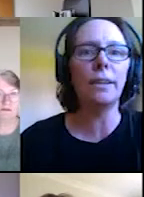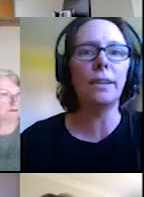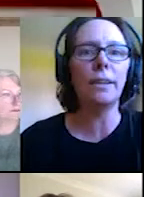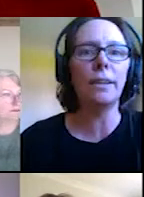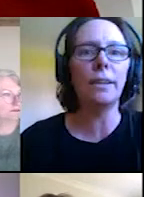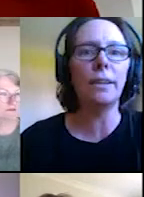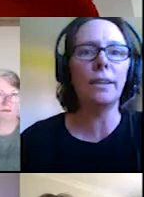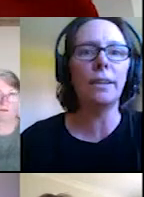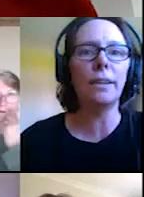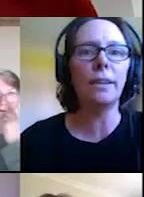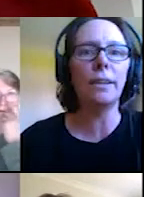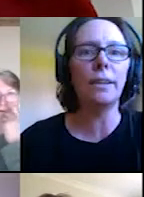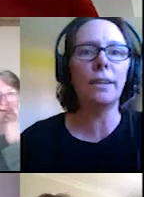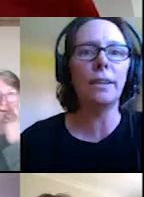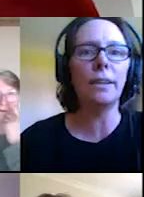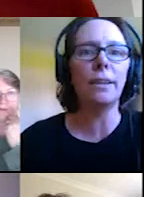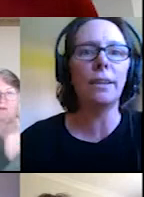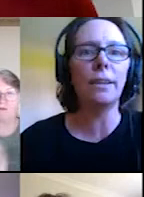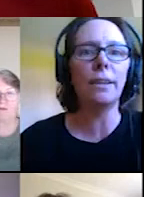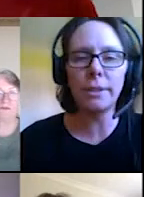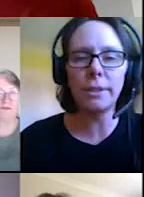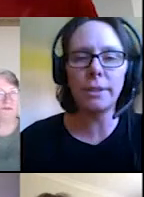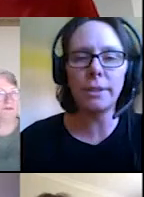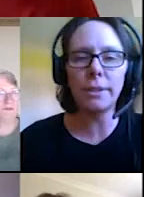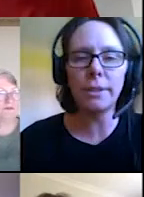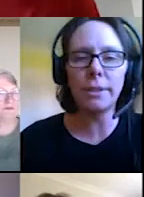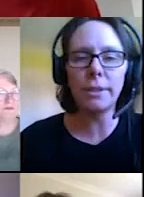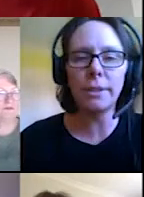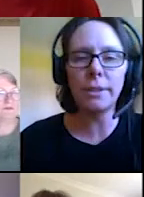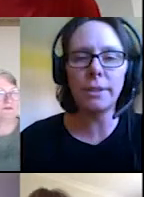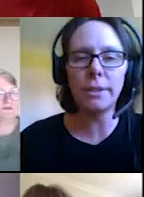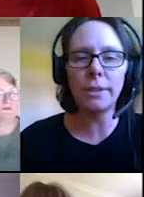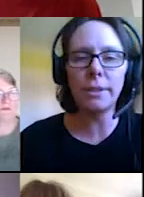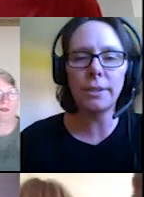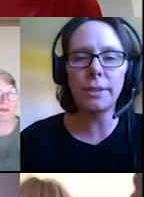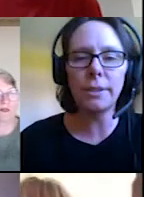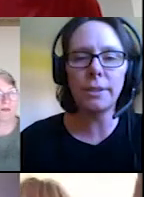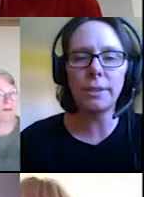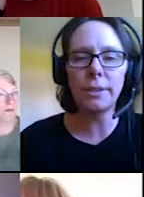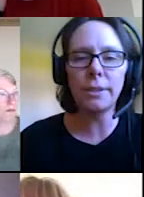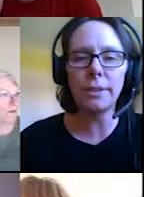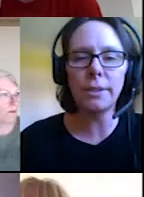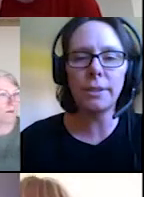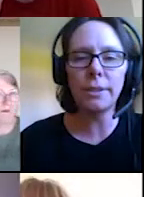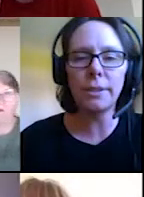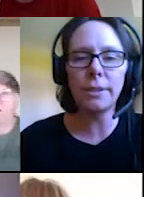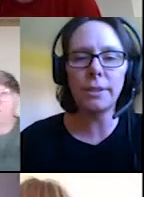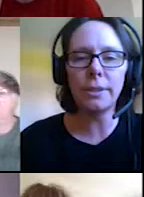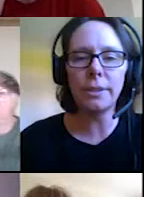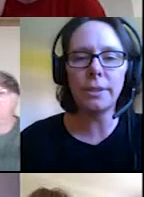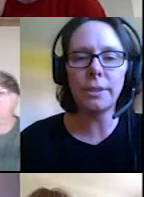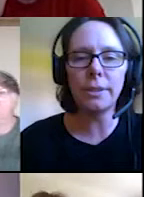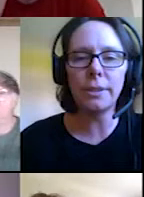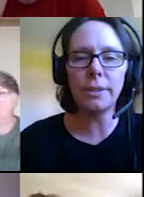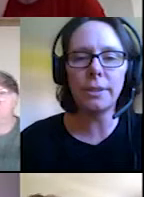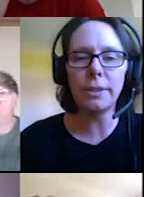slide that says activity using keyword sign in play? Yep, we can see that. Beautiful. You. Yep.